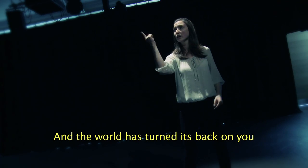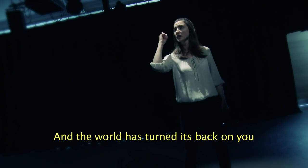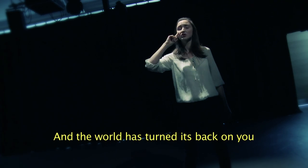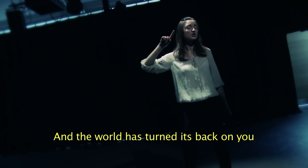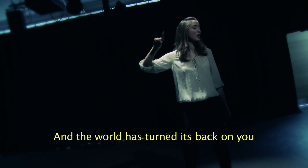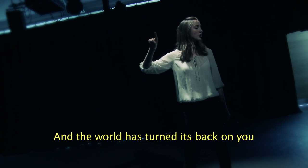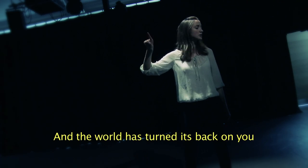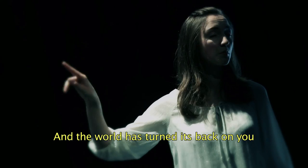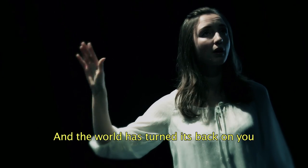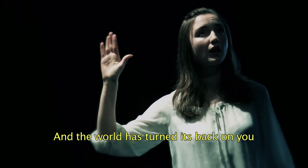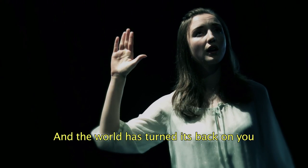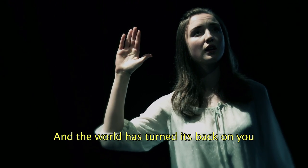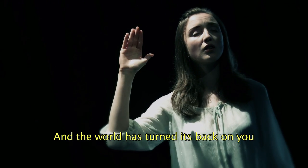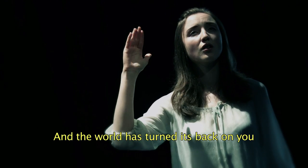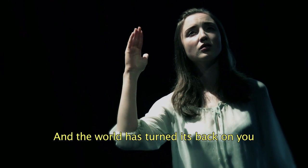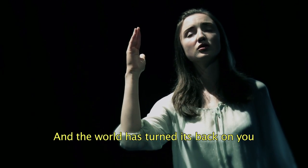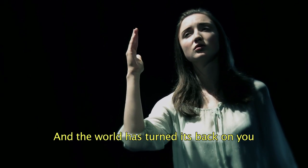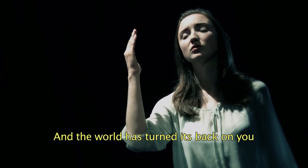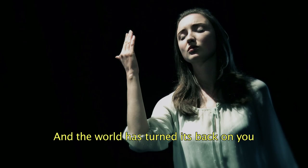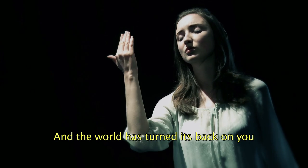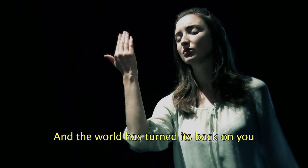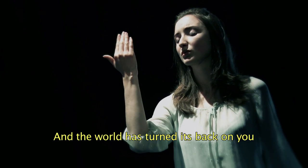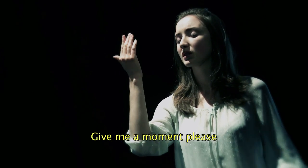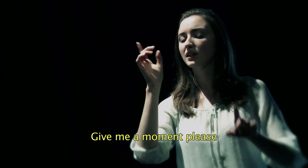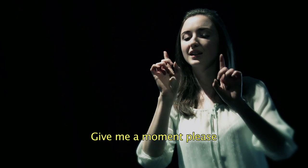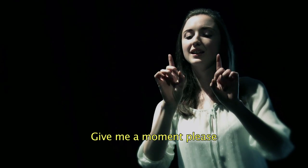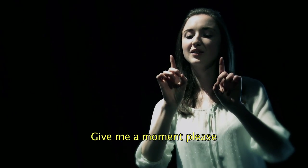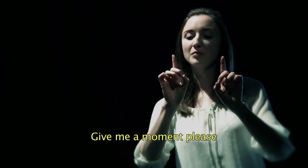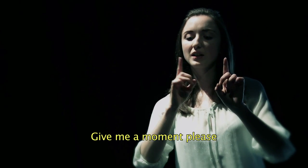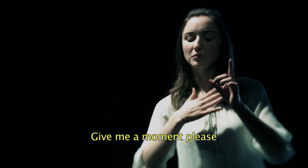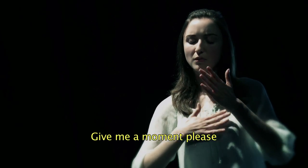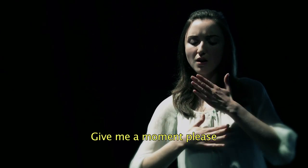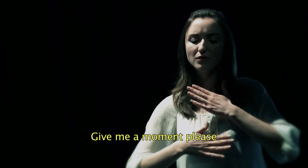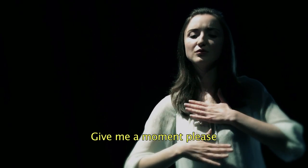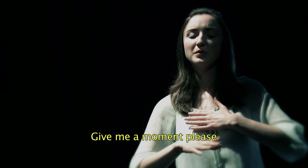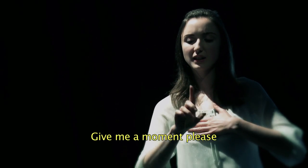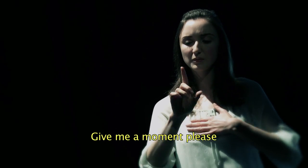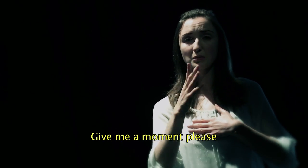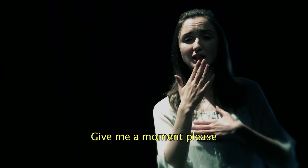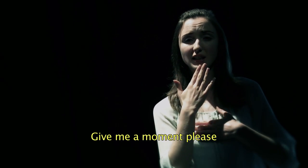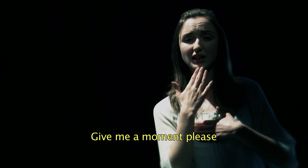turned its back on you Give me a moment please